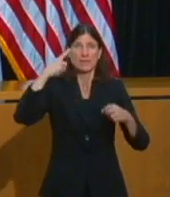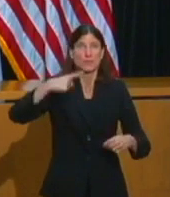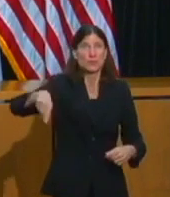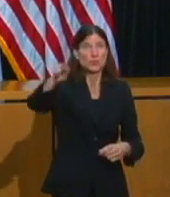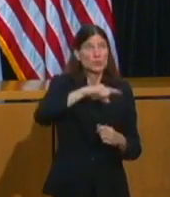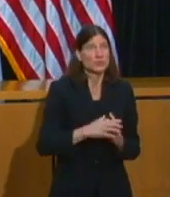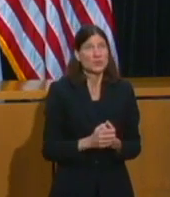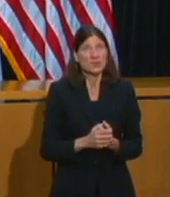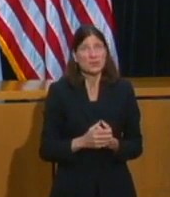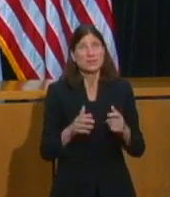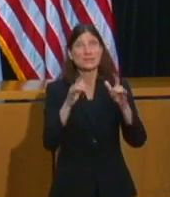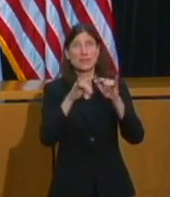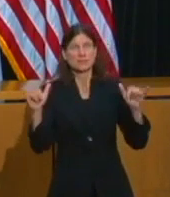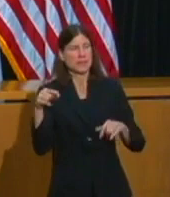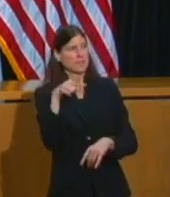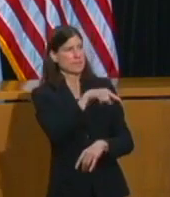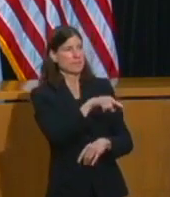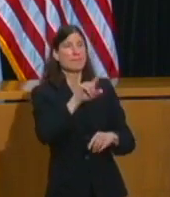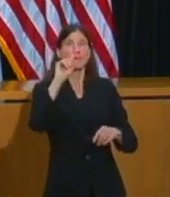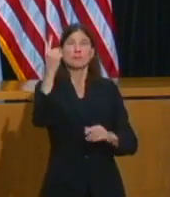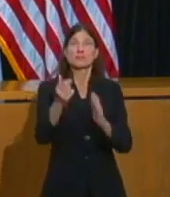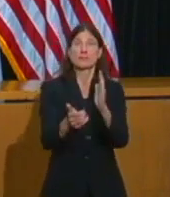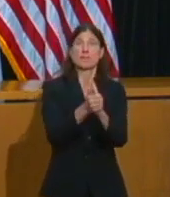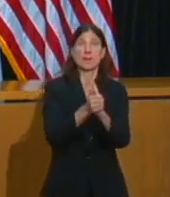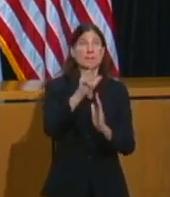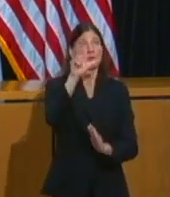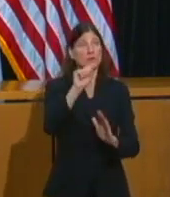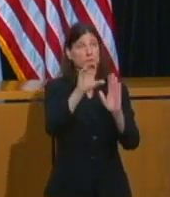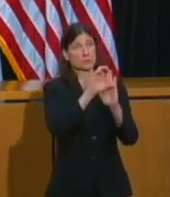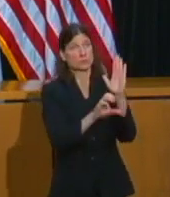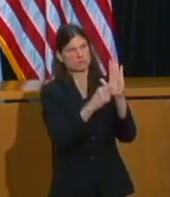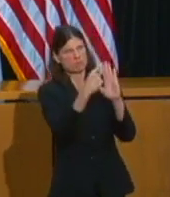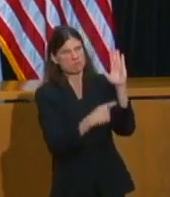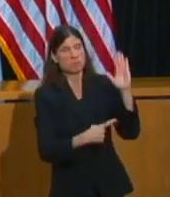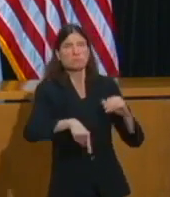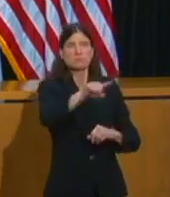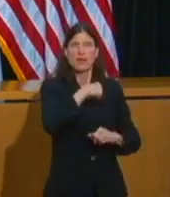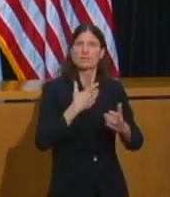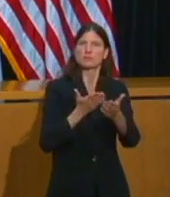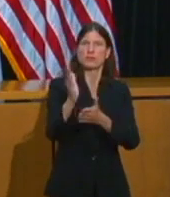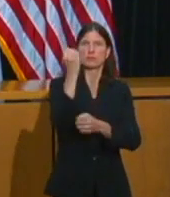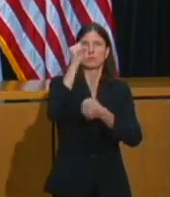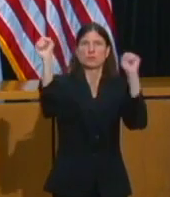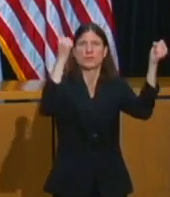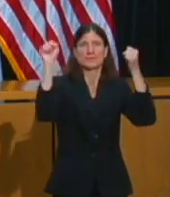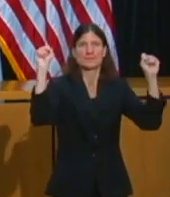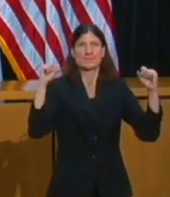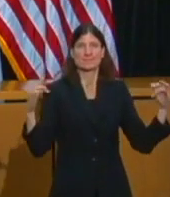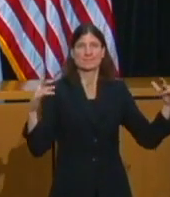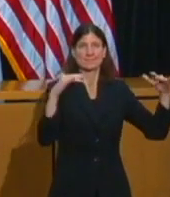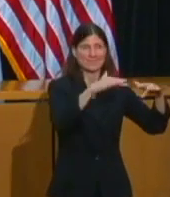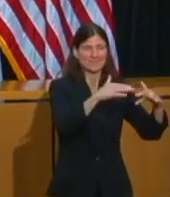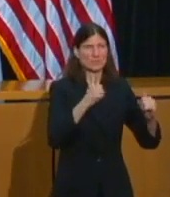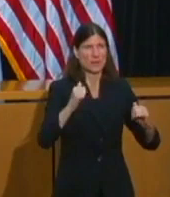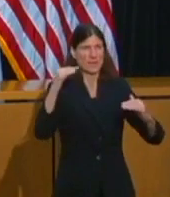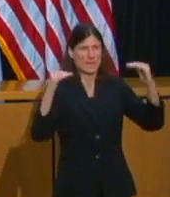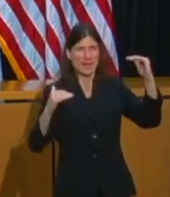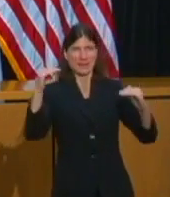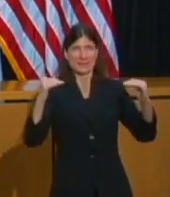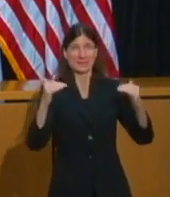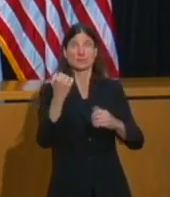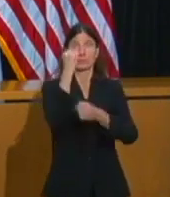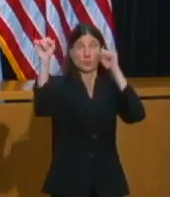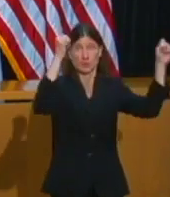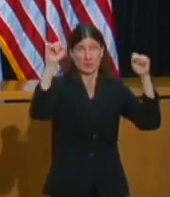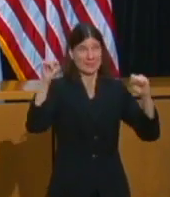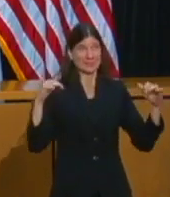to exercise First Amendment rights. We ask everyone to balance the fight against the virus with the